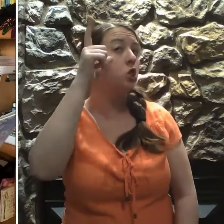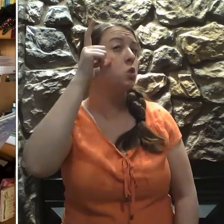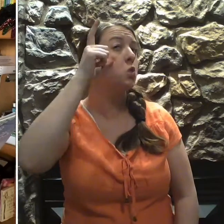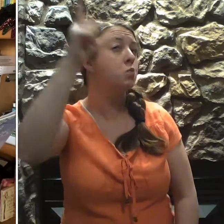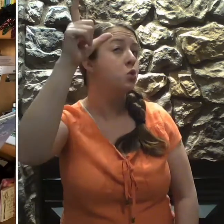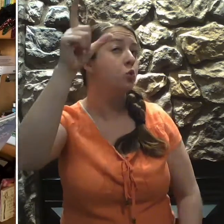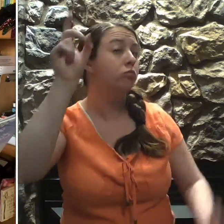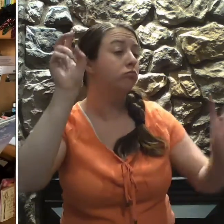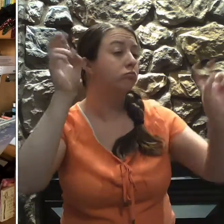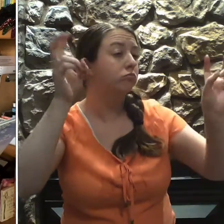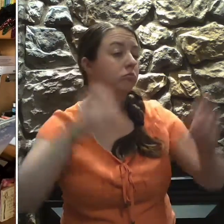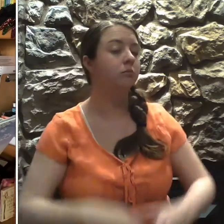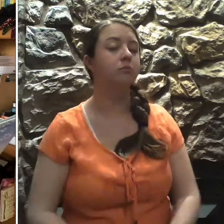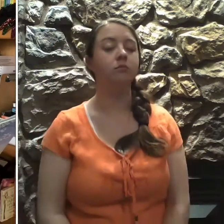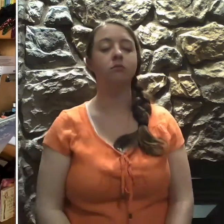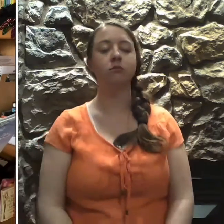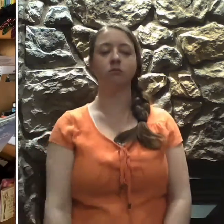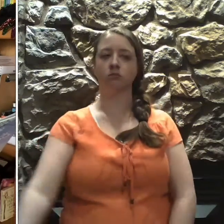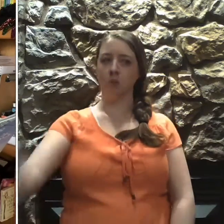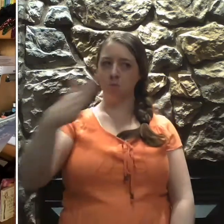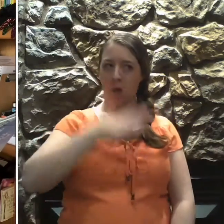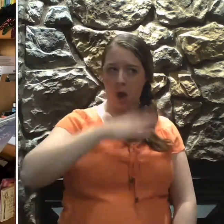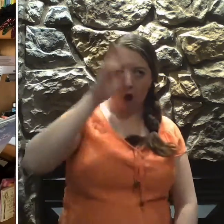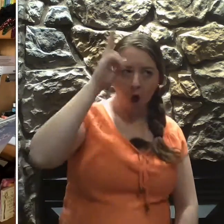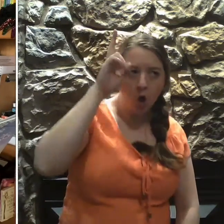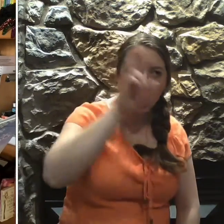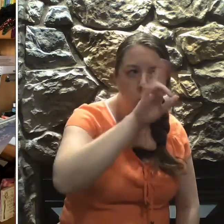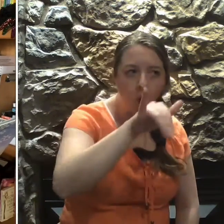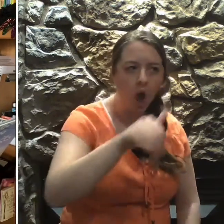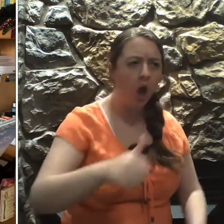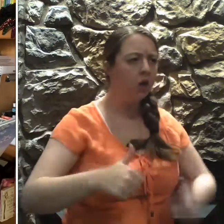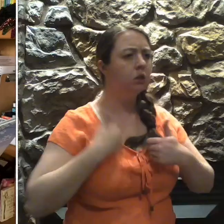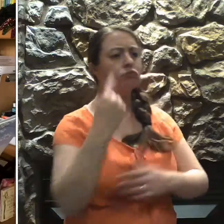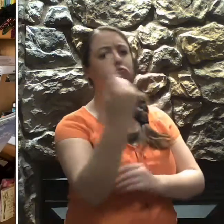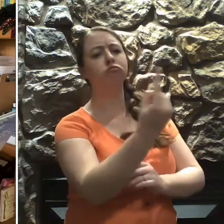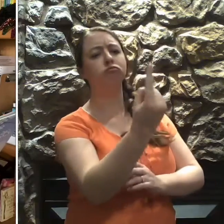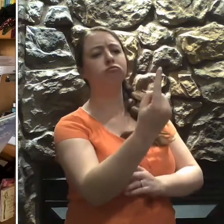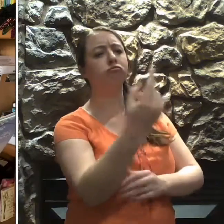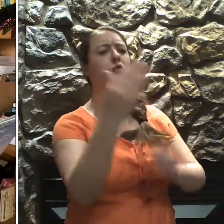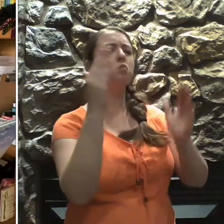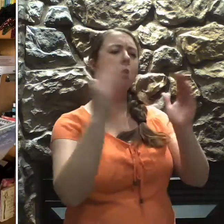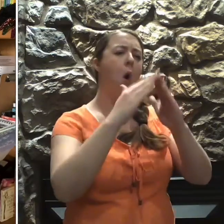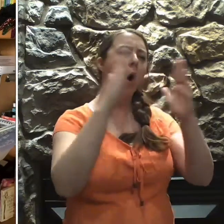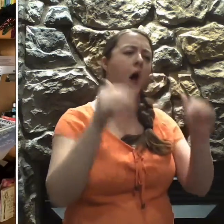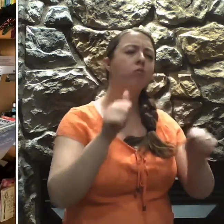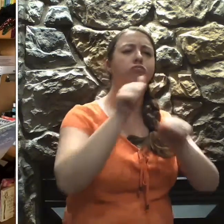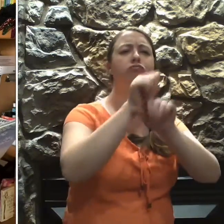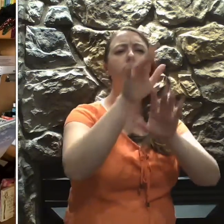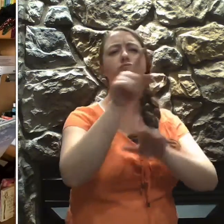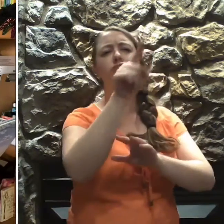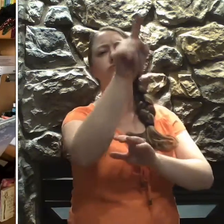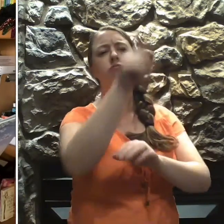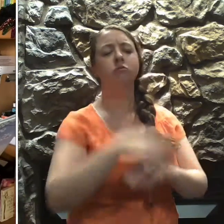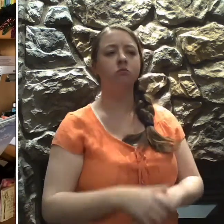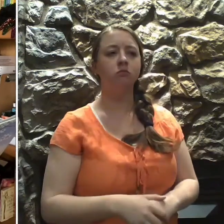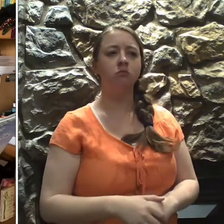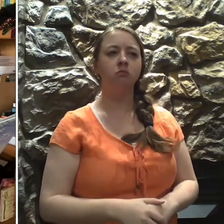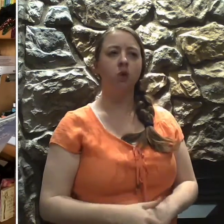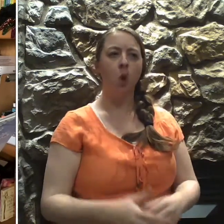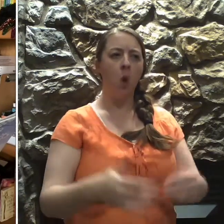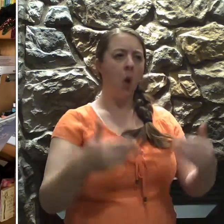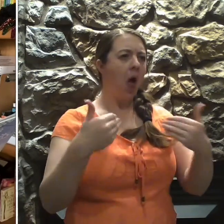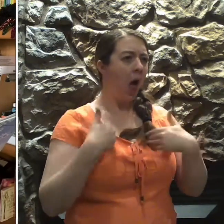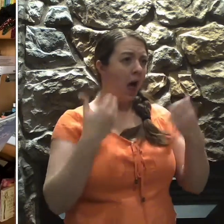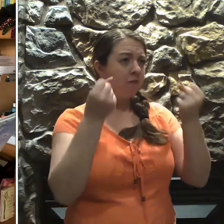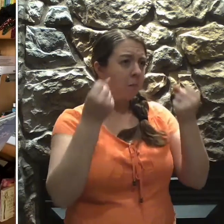My Uncle Rye lived alone in a small house up in the hills. He didn't own many things. He lived a